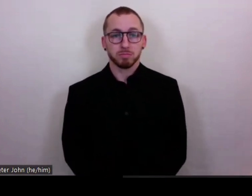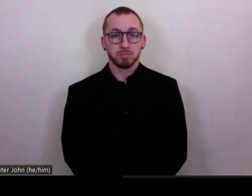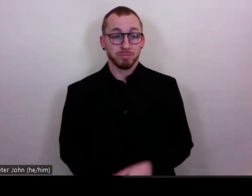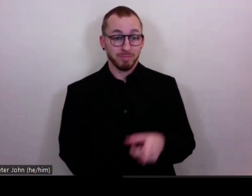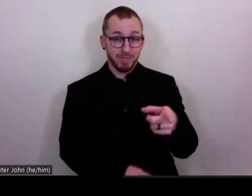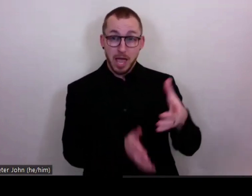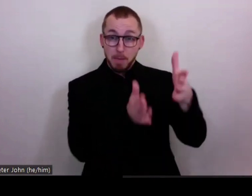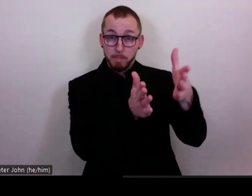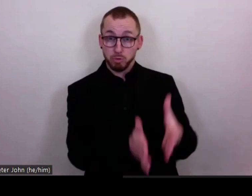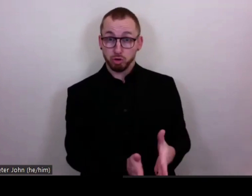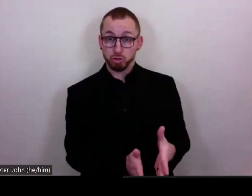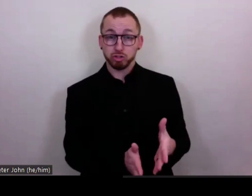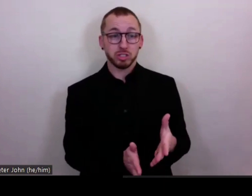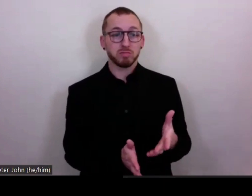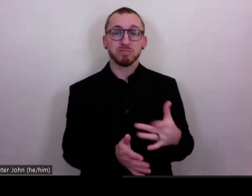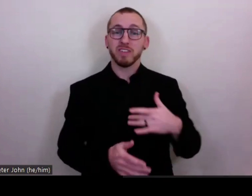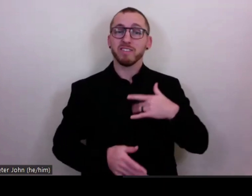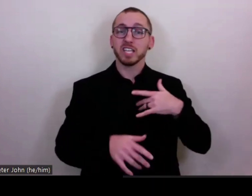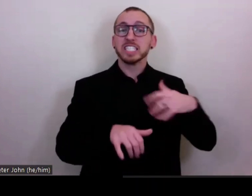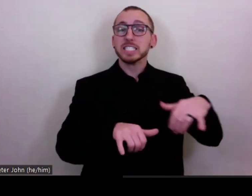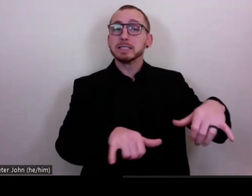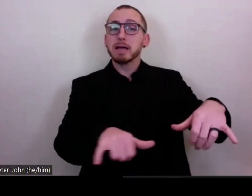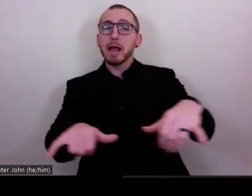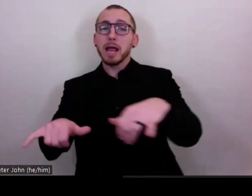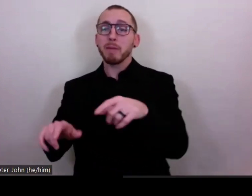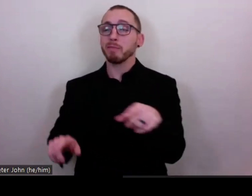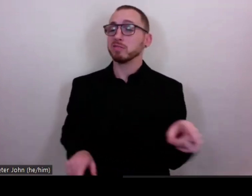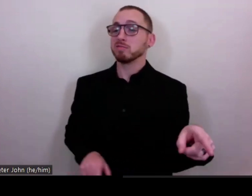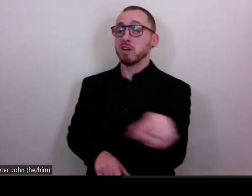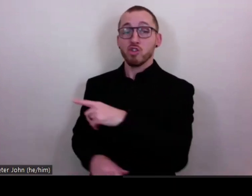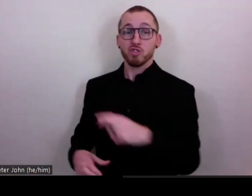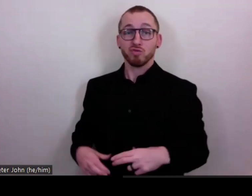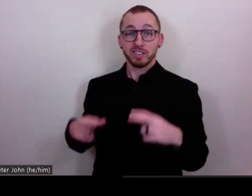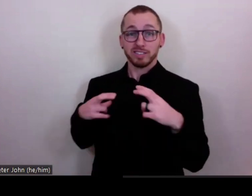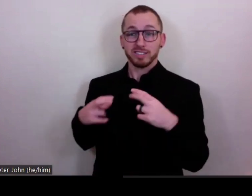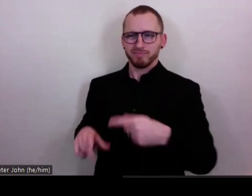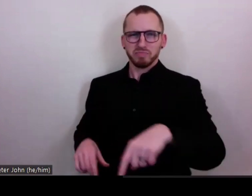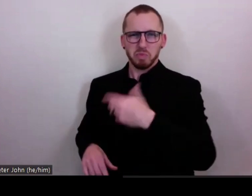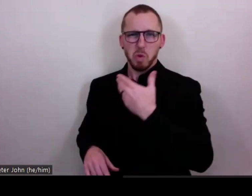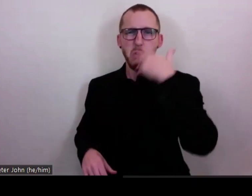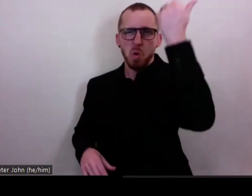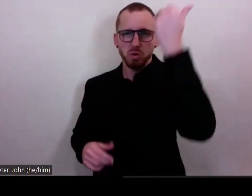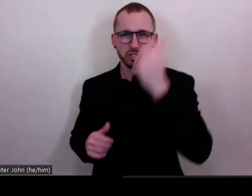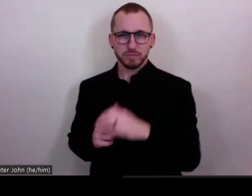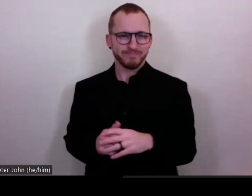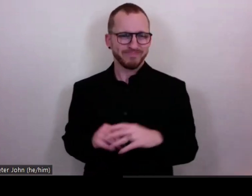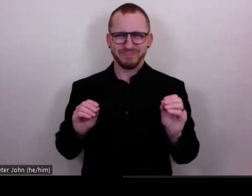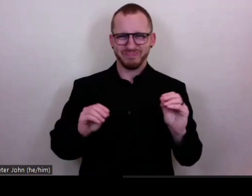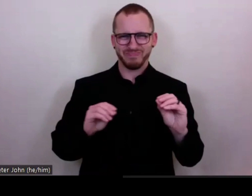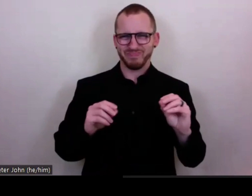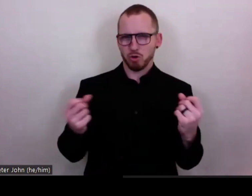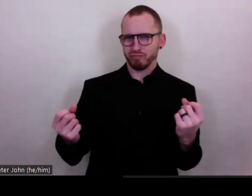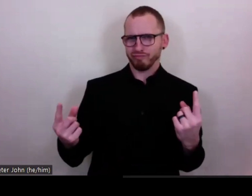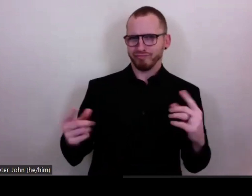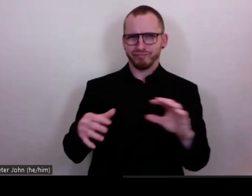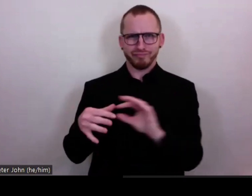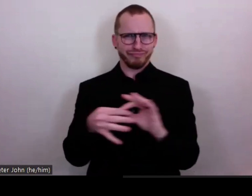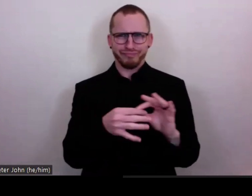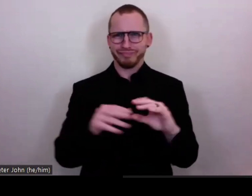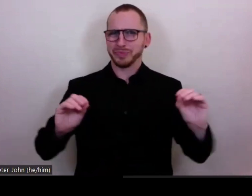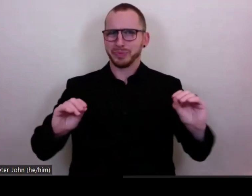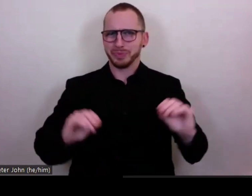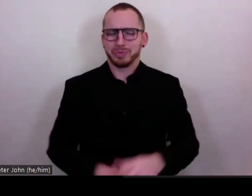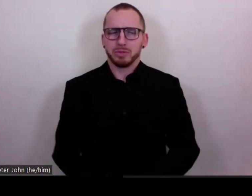common with anyone else in that nursing home? No. And the challenge